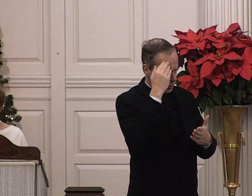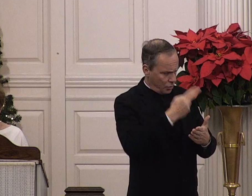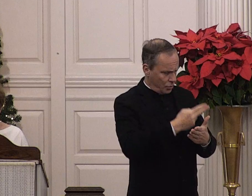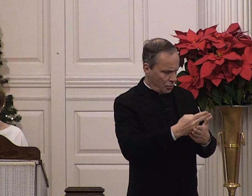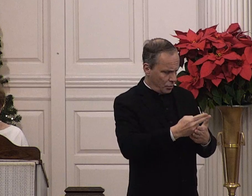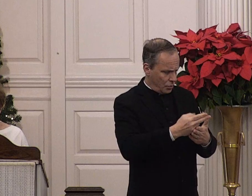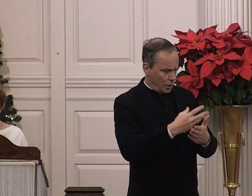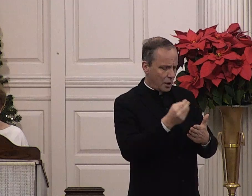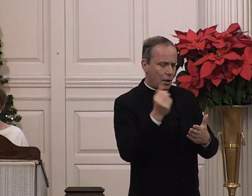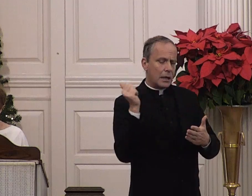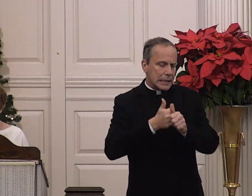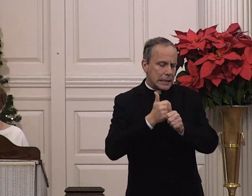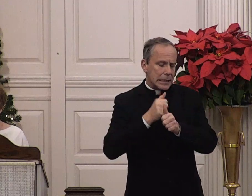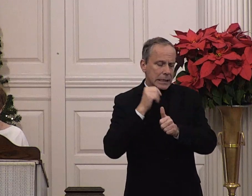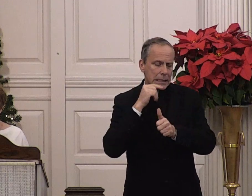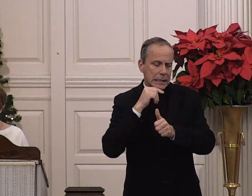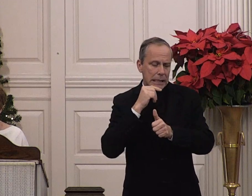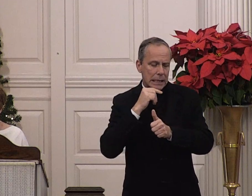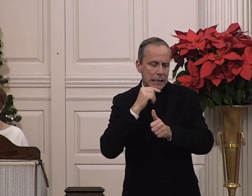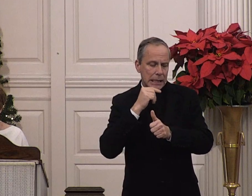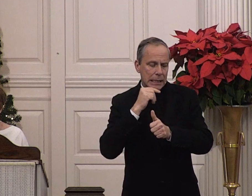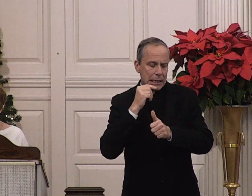lie is alien to the truth.